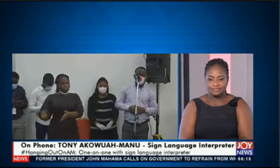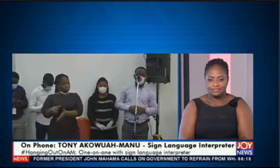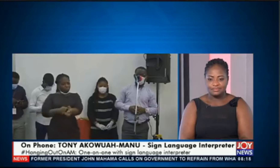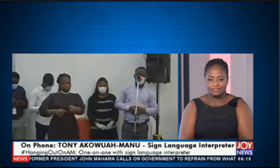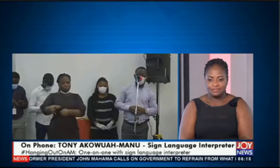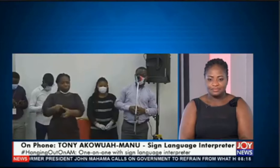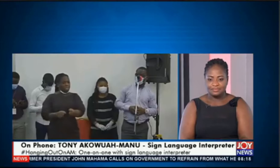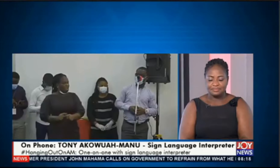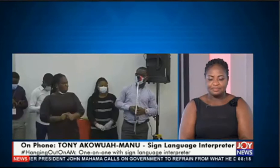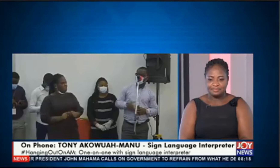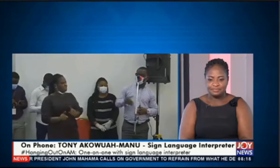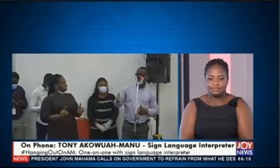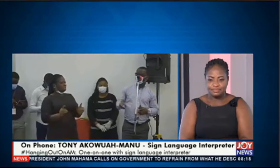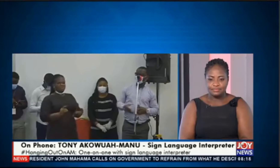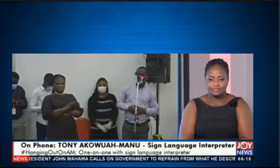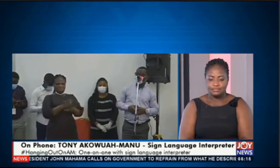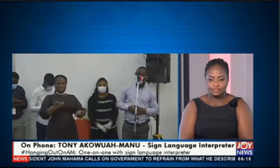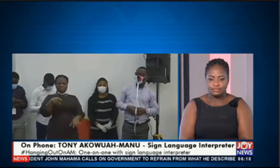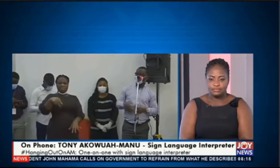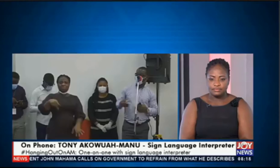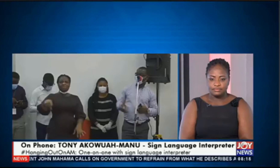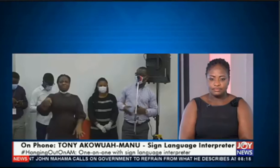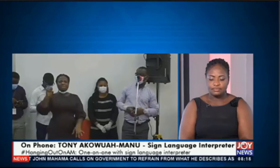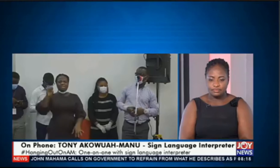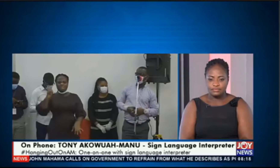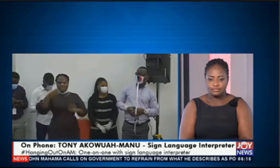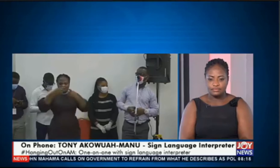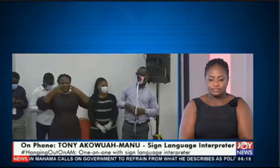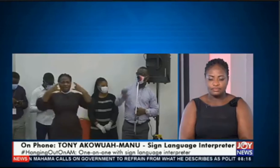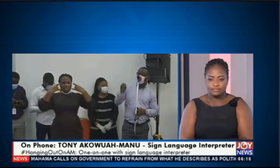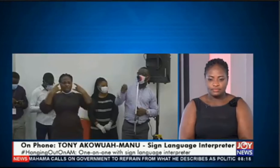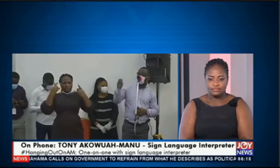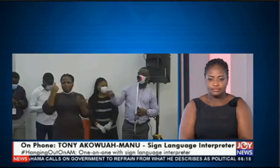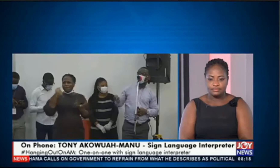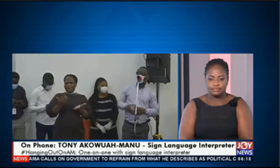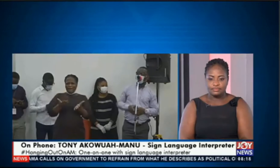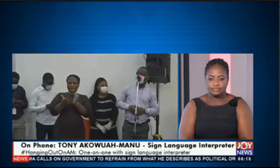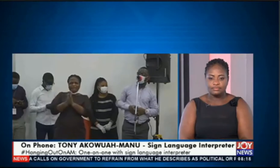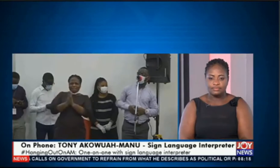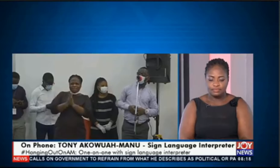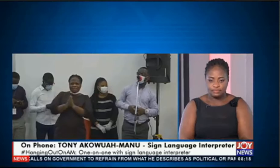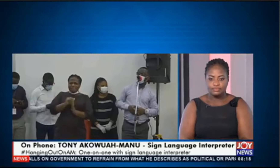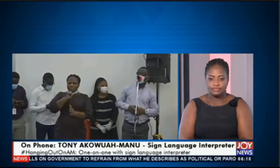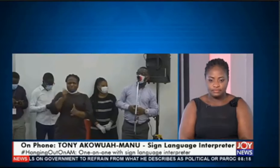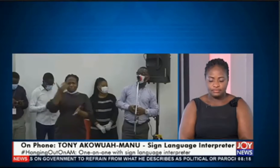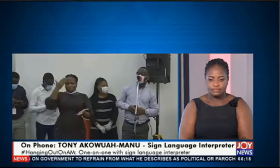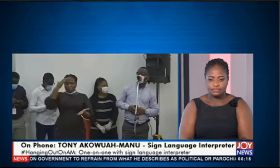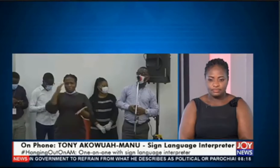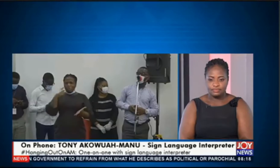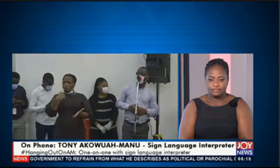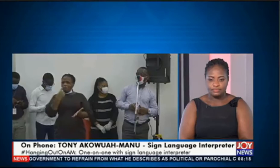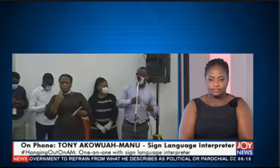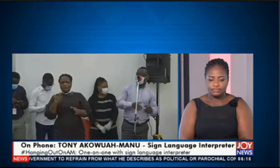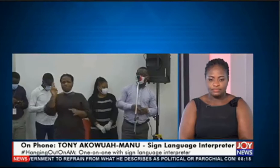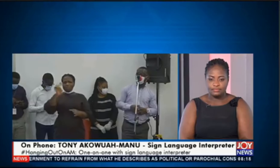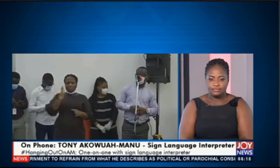wish others also see this small thing that we are doing and also come in to join us, so that we can have a positive